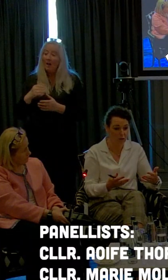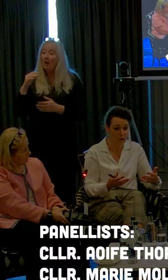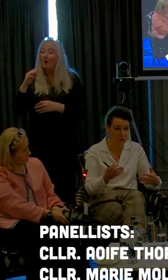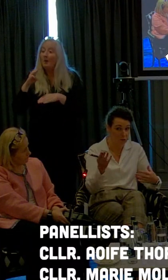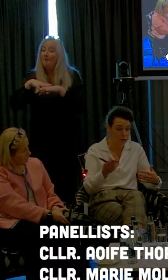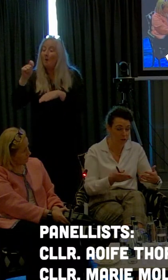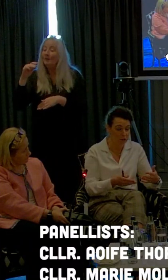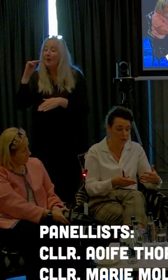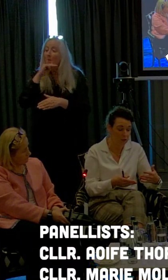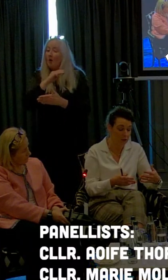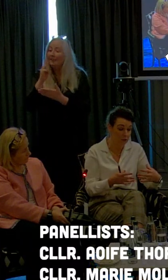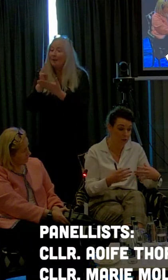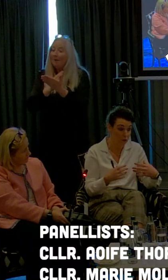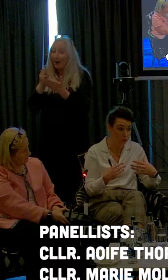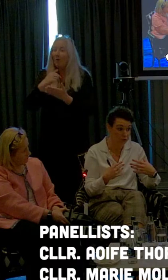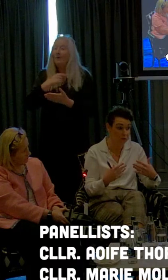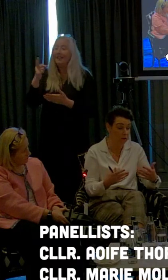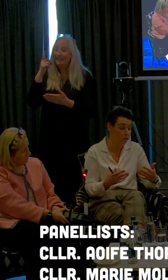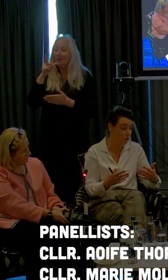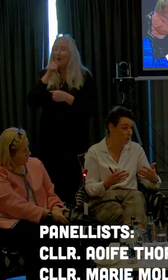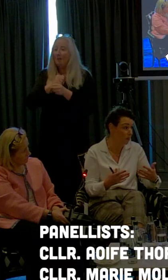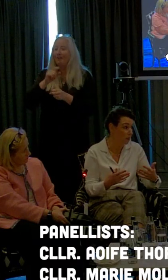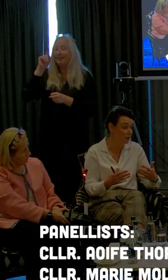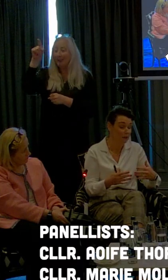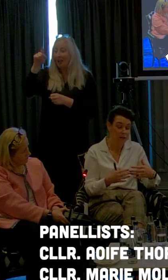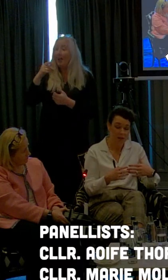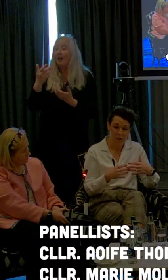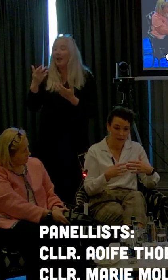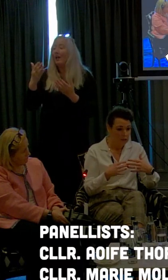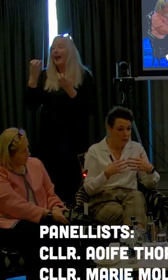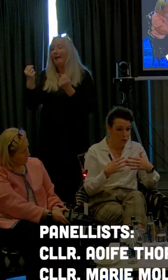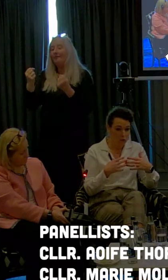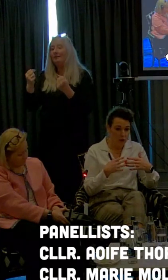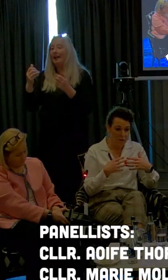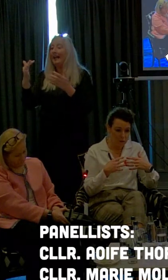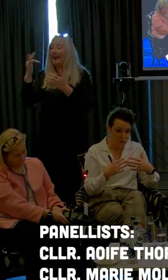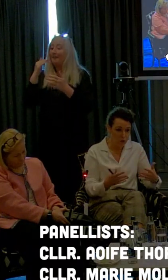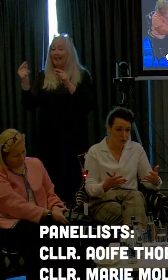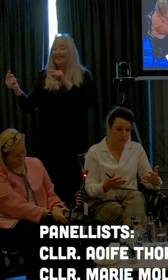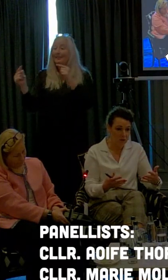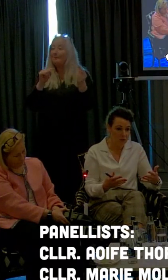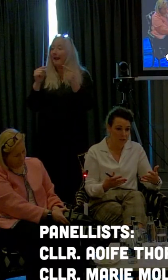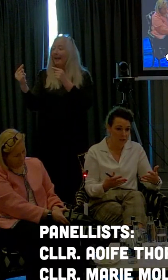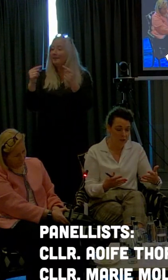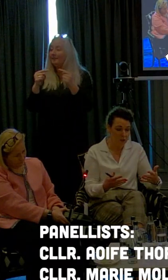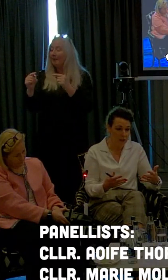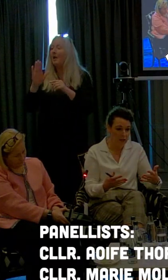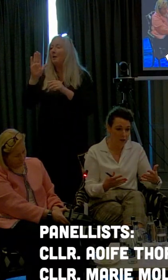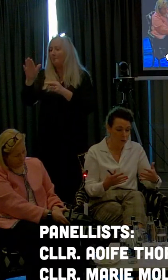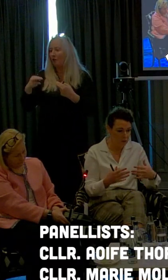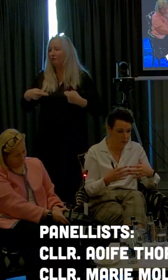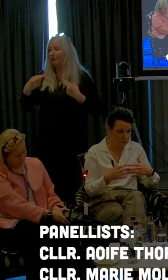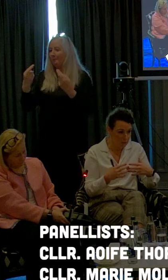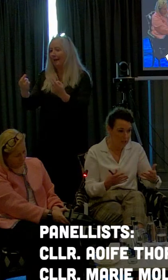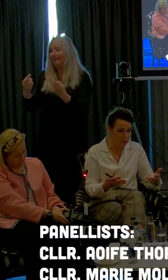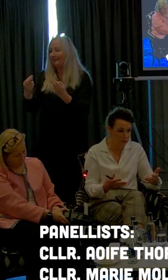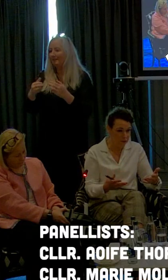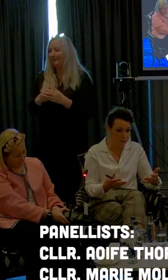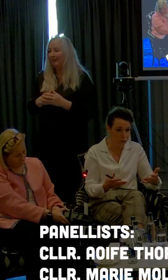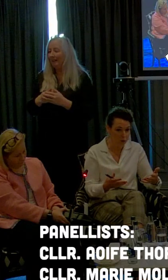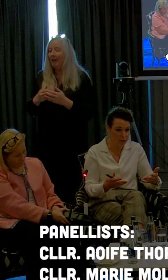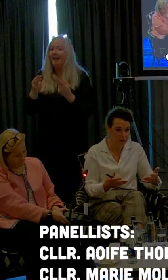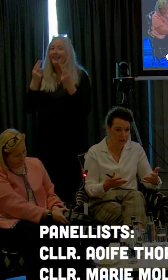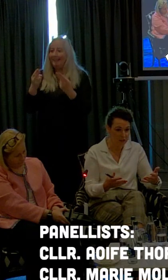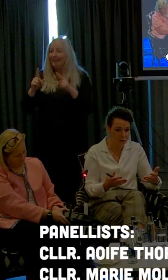of all of it, and we were just discussing it outside the door, is respectful debate. You have as much diversity as you can, with as many